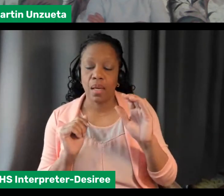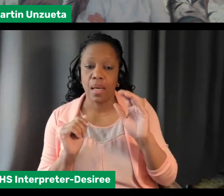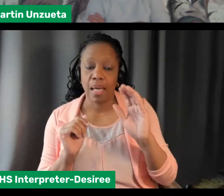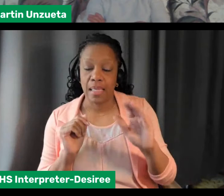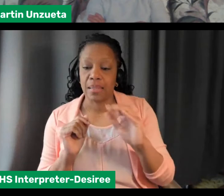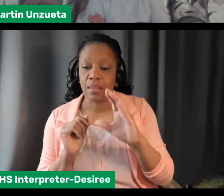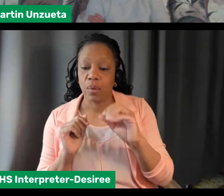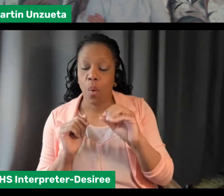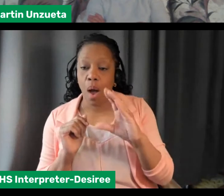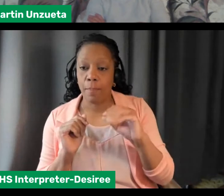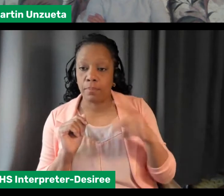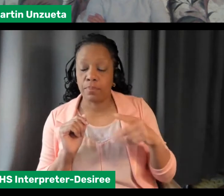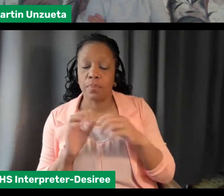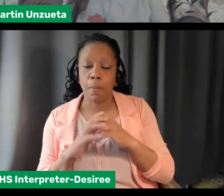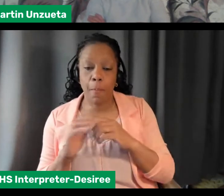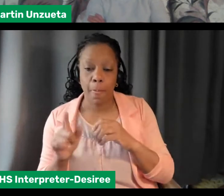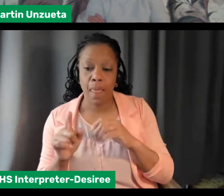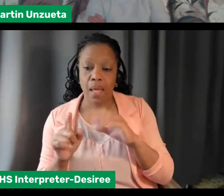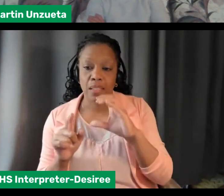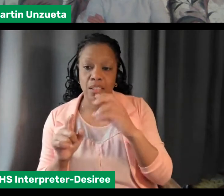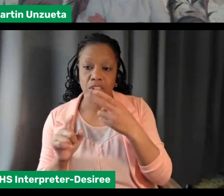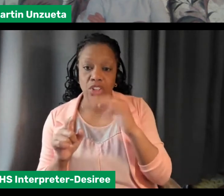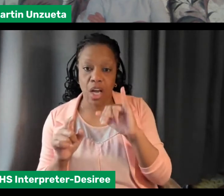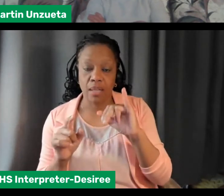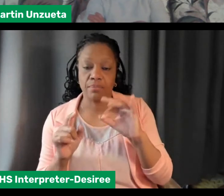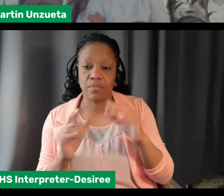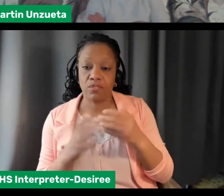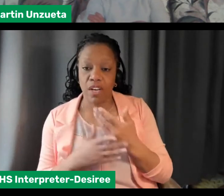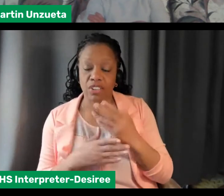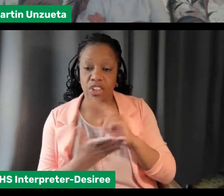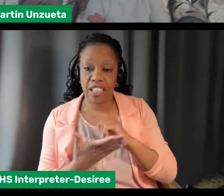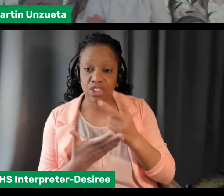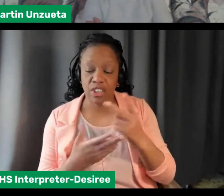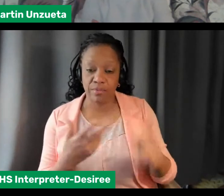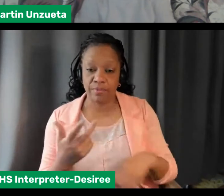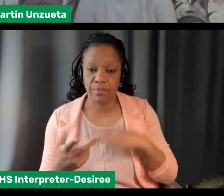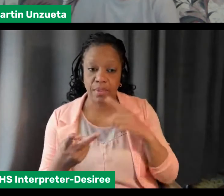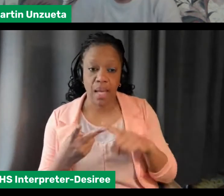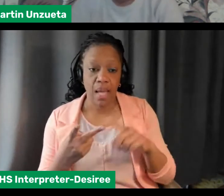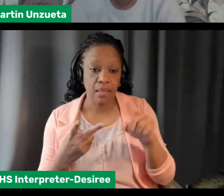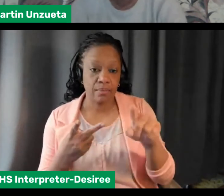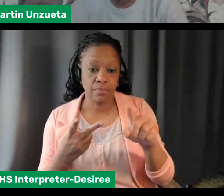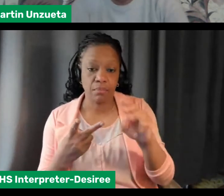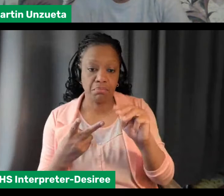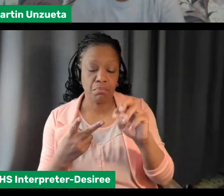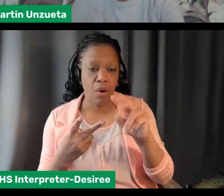Cooperativistas, ChiFresh Kitchen, and Cooperativistas